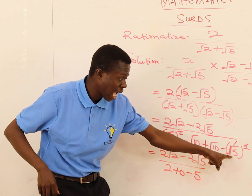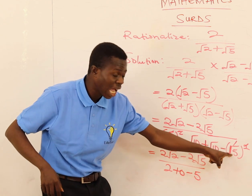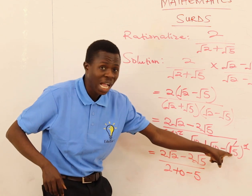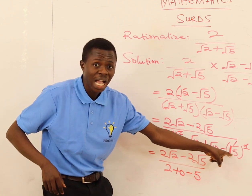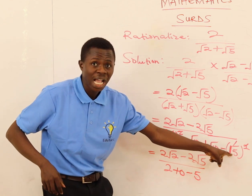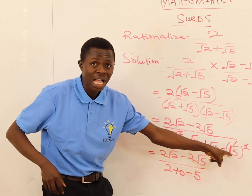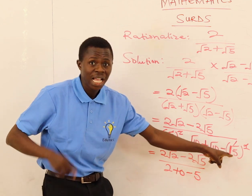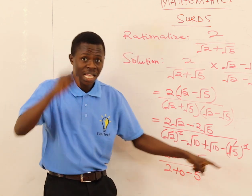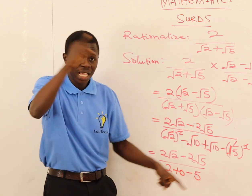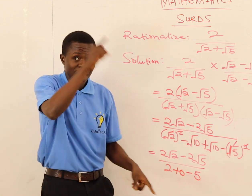minus 5.